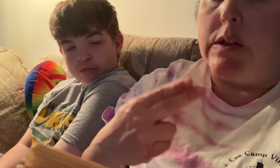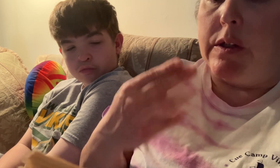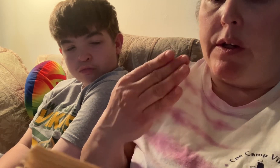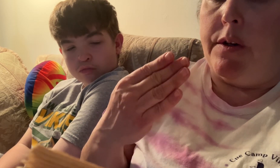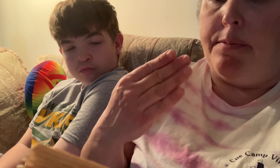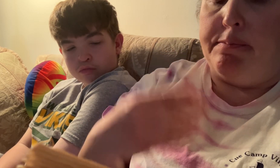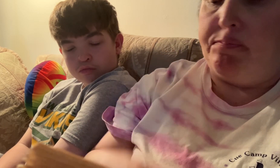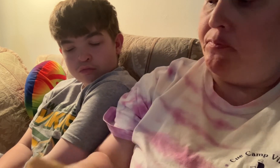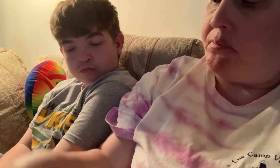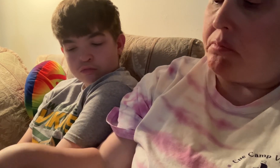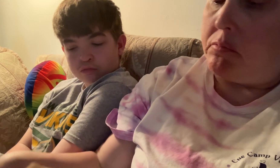Poison.